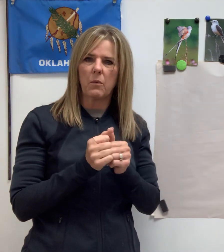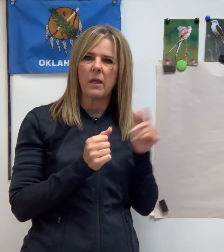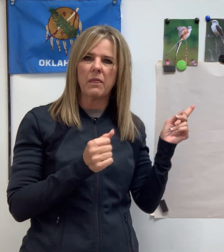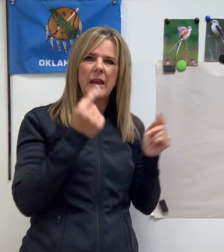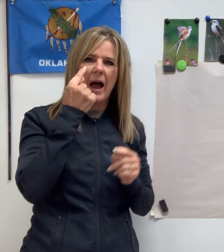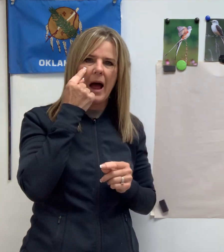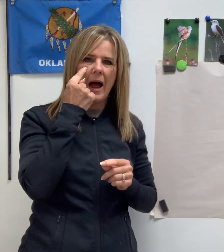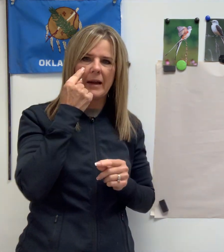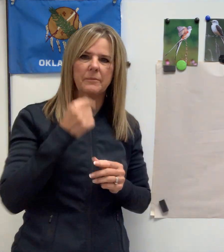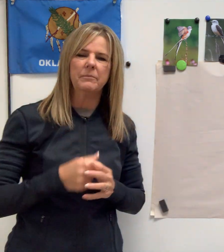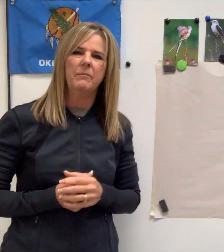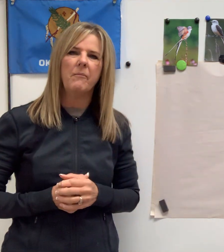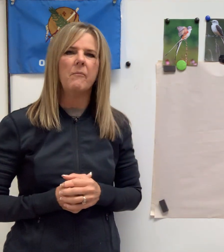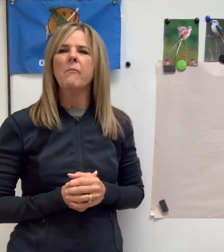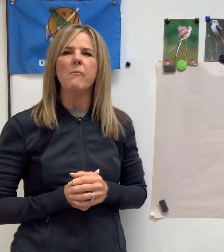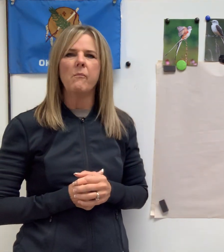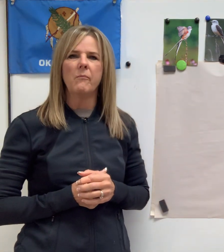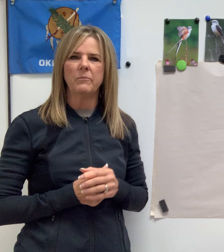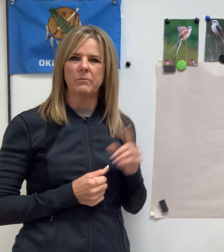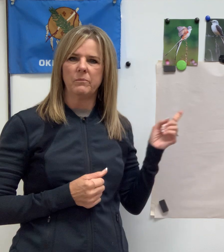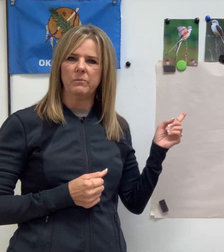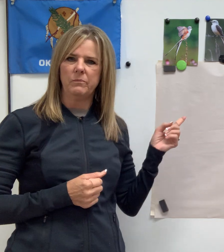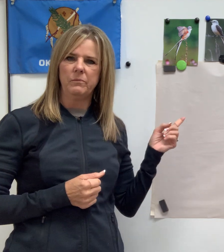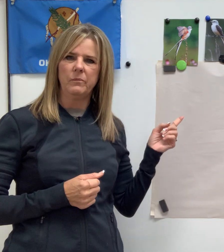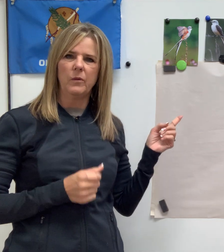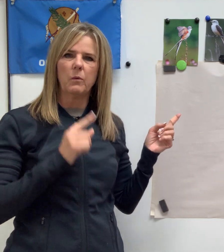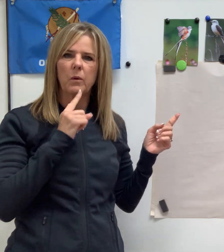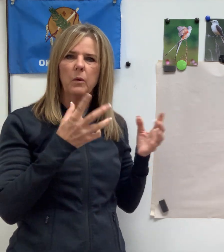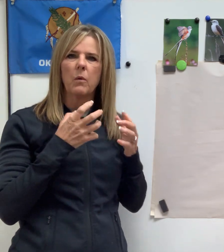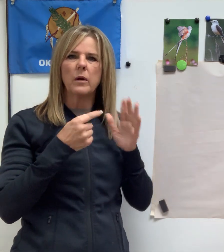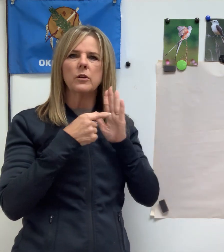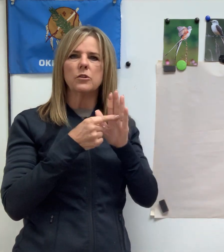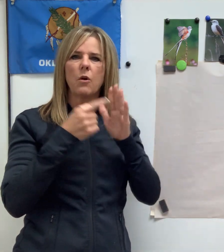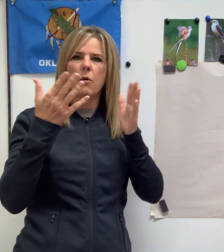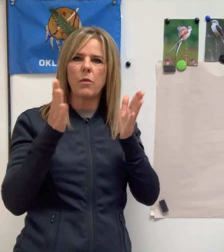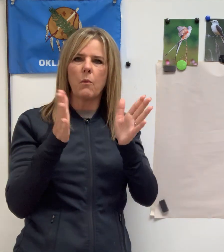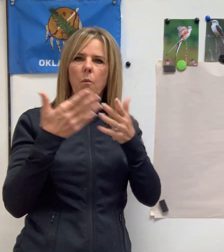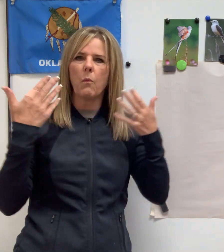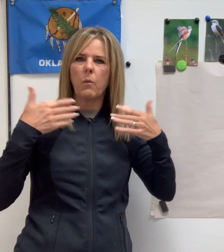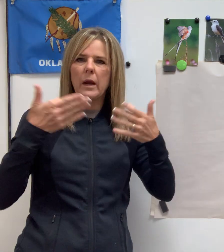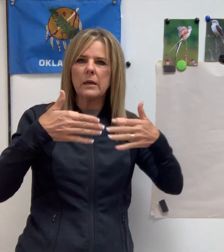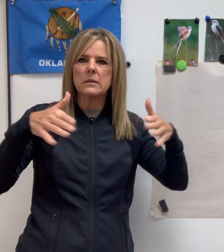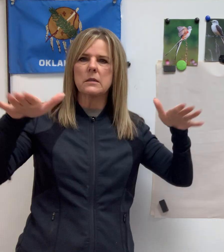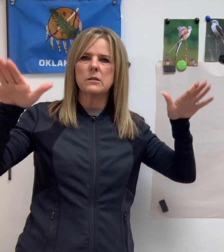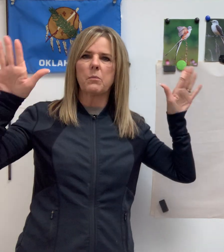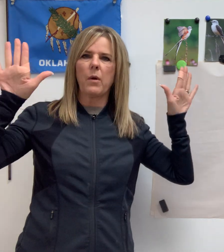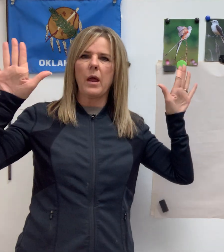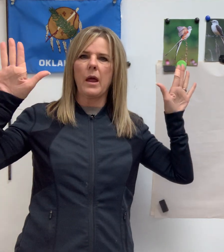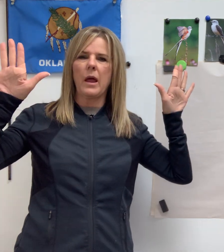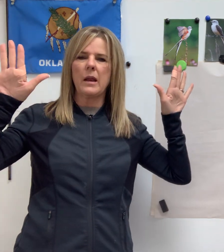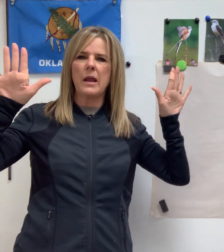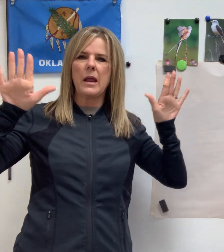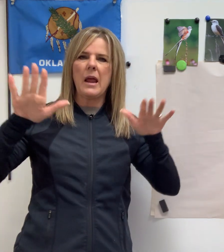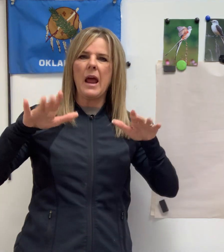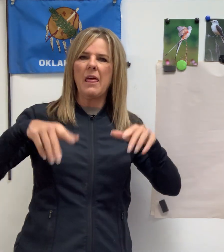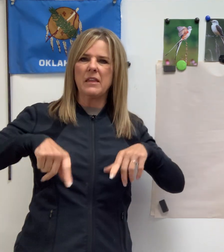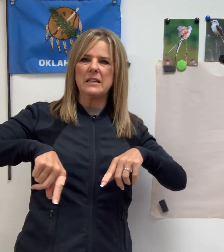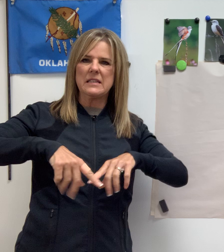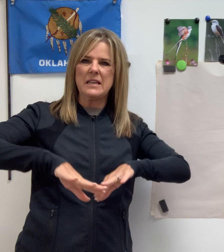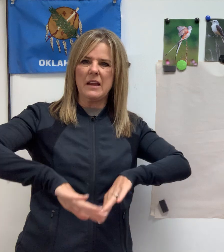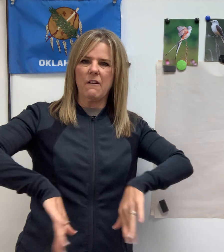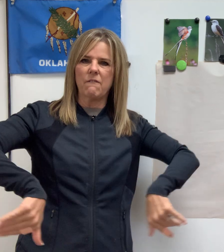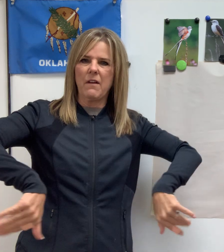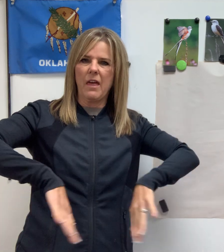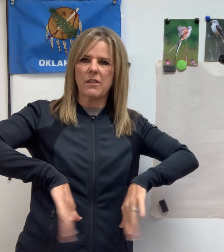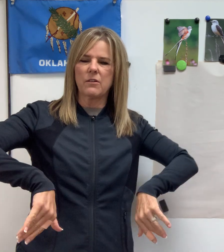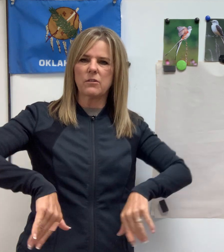the eye. I suggest, as you can see, we really want to show the wings spread and the tail feathers. So you want